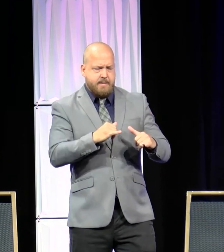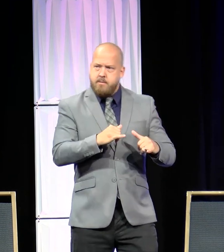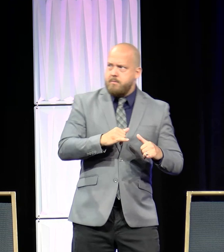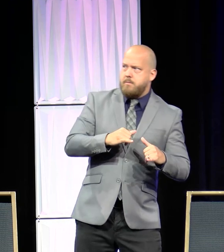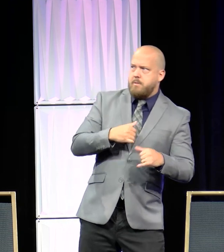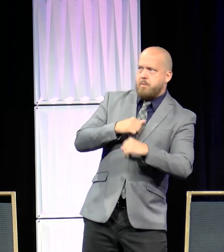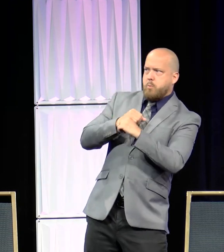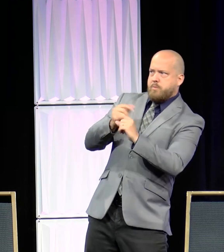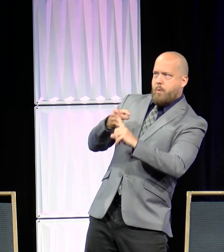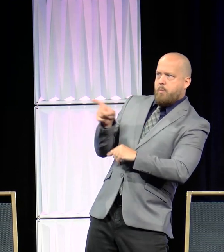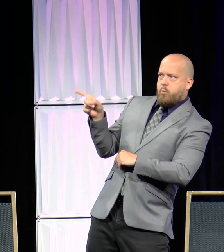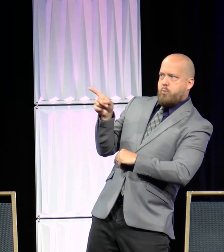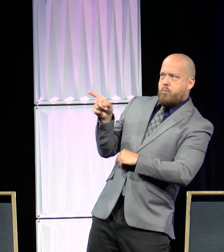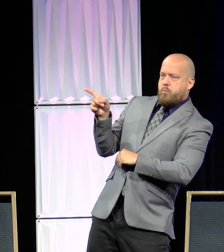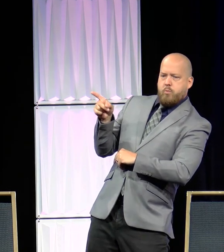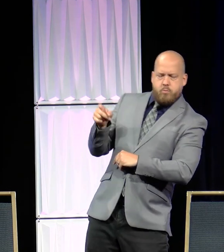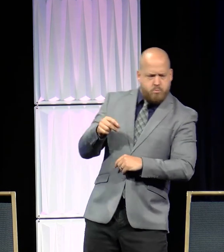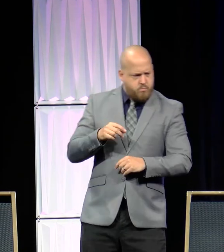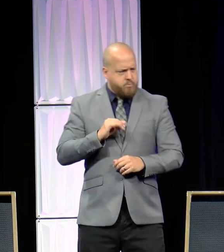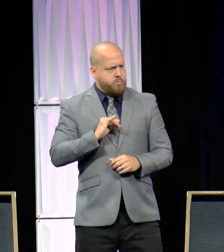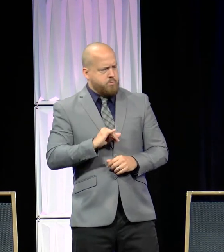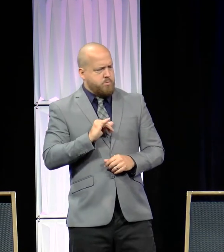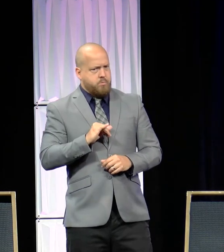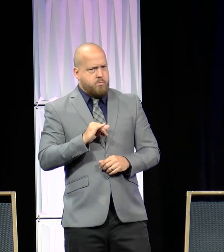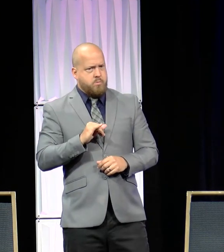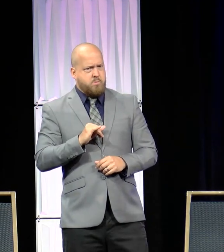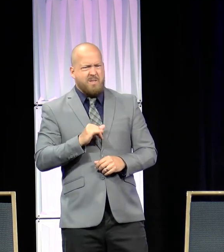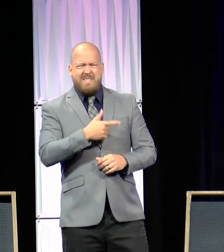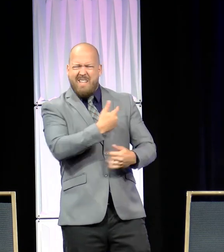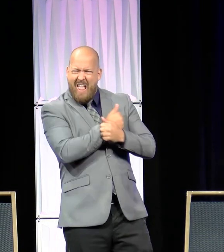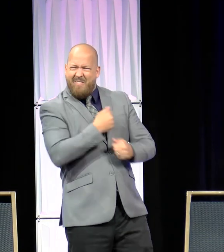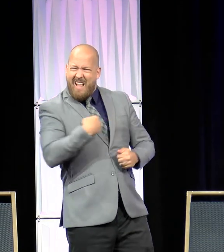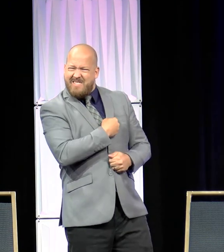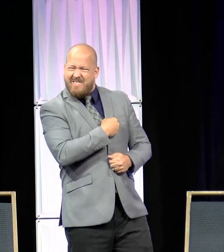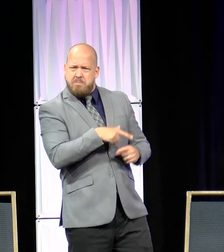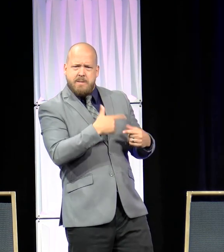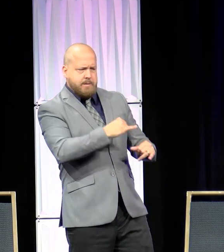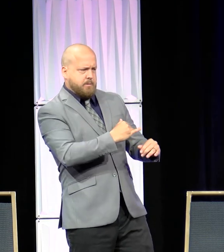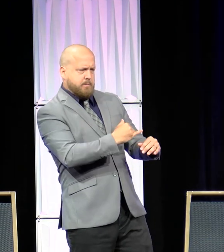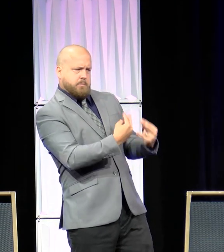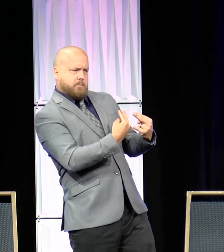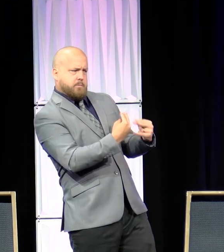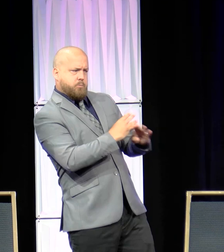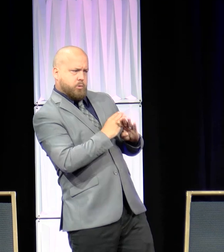just keep on loving us. It's like a textbook